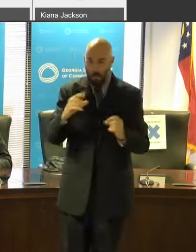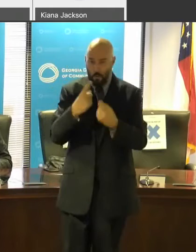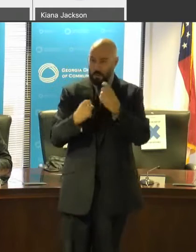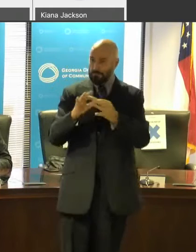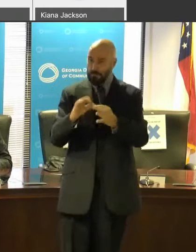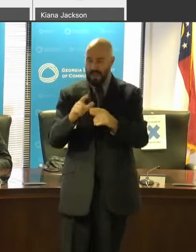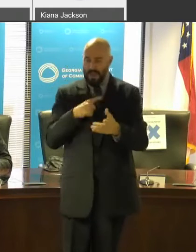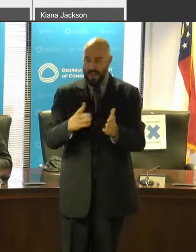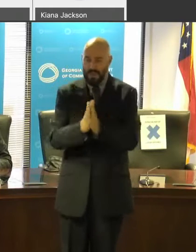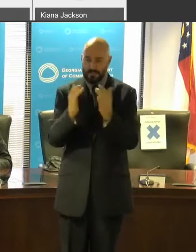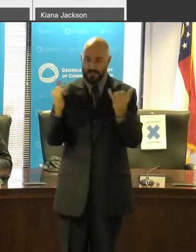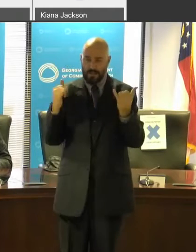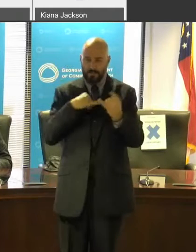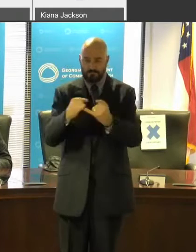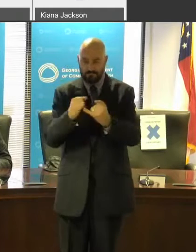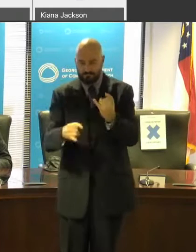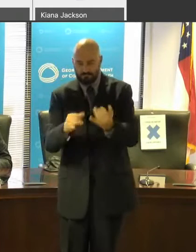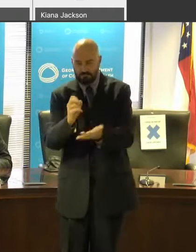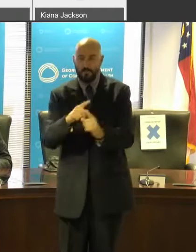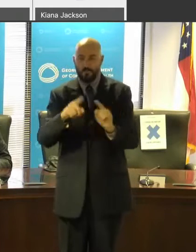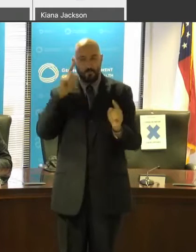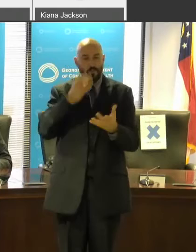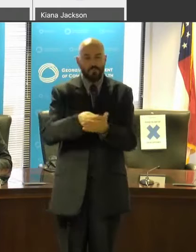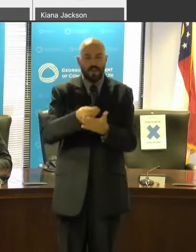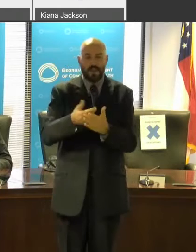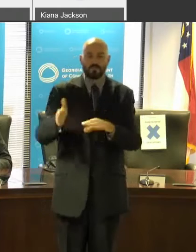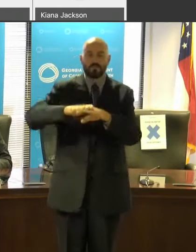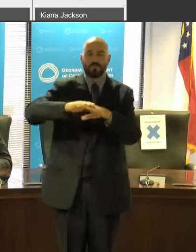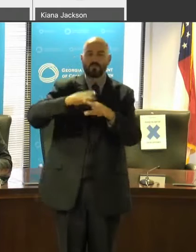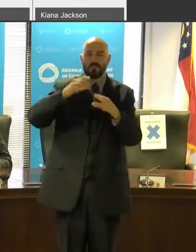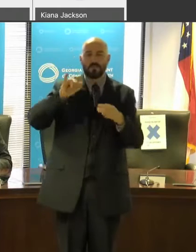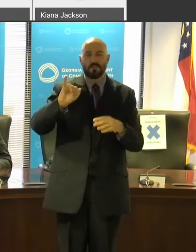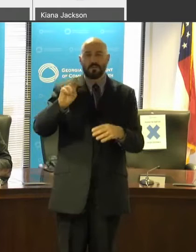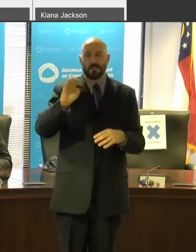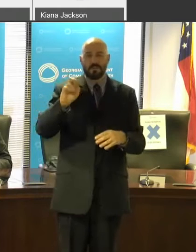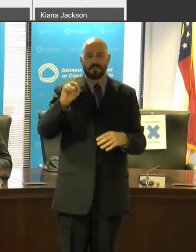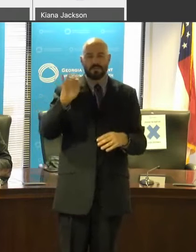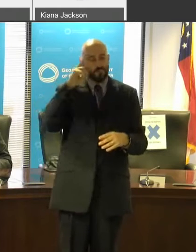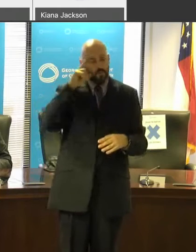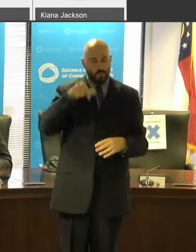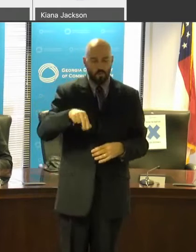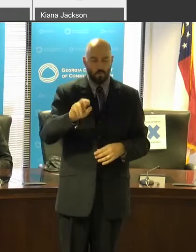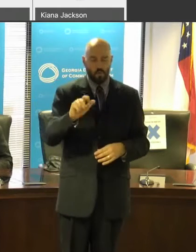financial quality incentive to the nursing home per diem with an effective date of July 1, 2020.